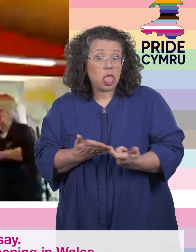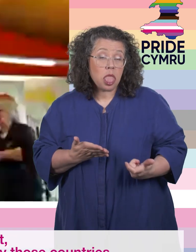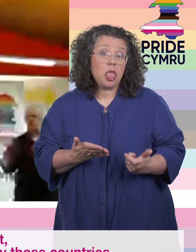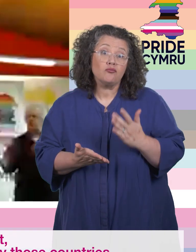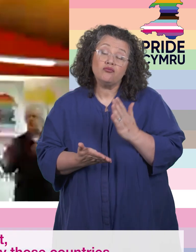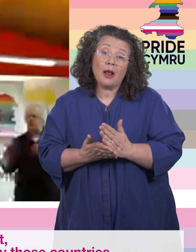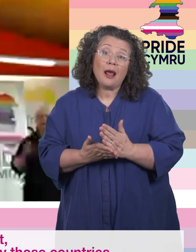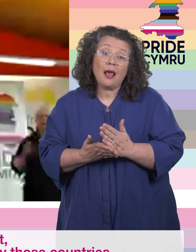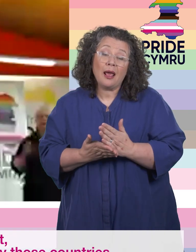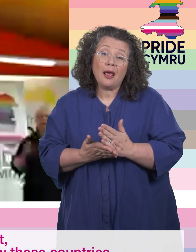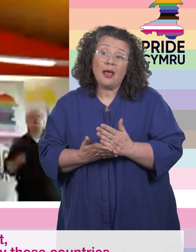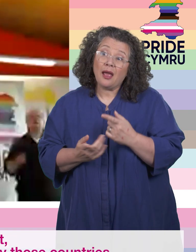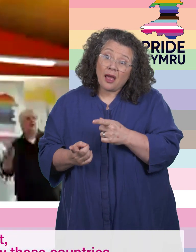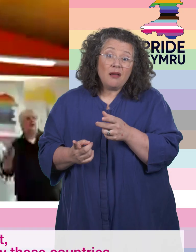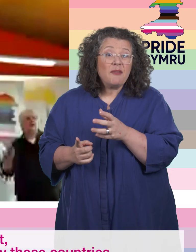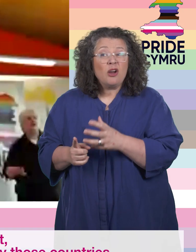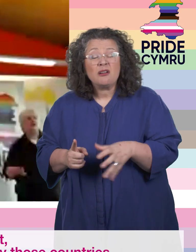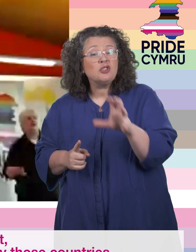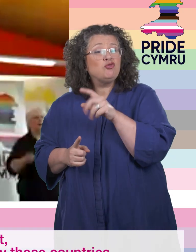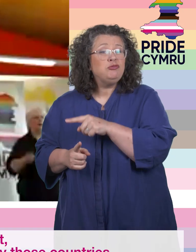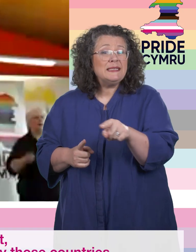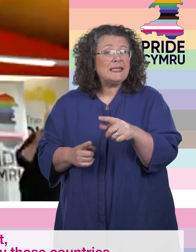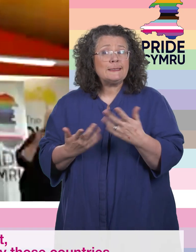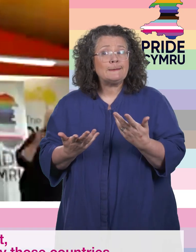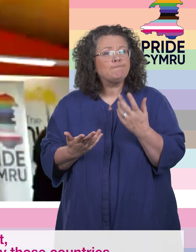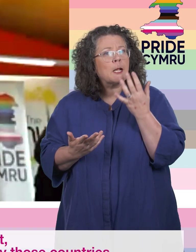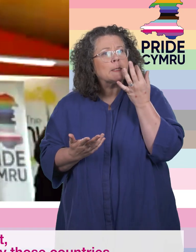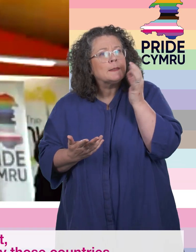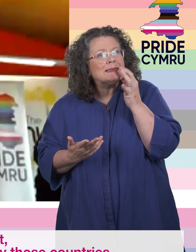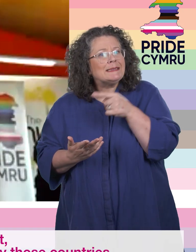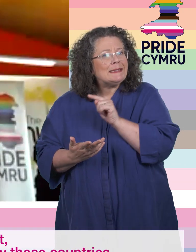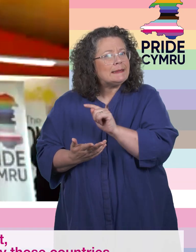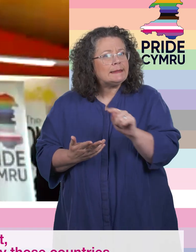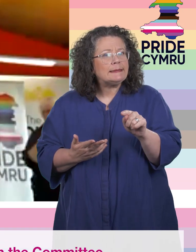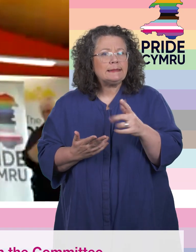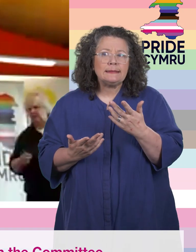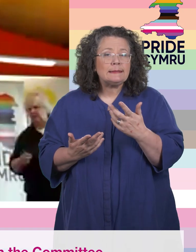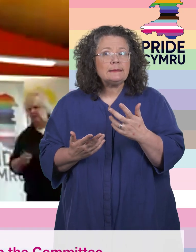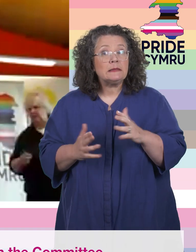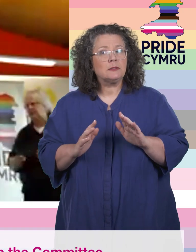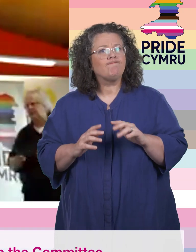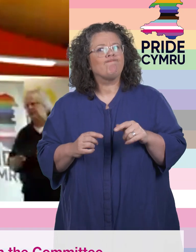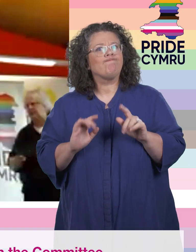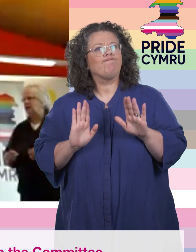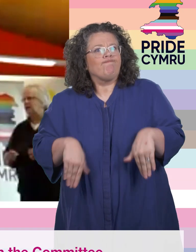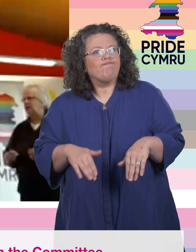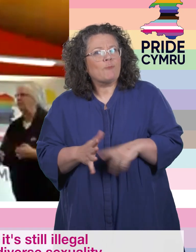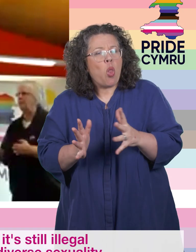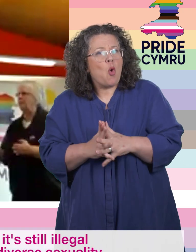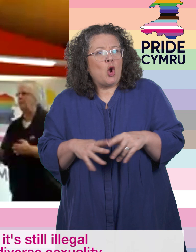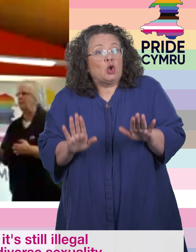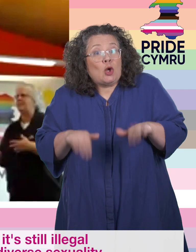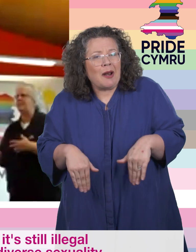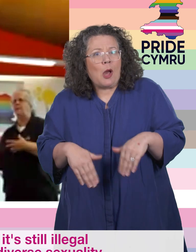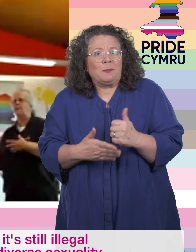Wales. And to be honest, they are gobsmacked, particularly those countries. And there's a lot of countries on the committee that